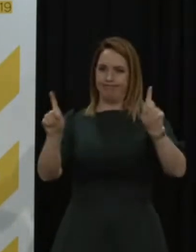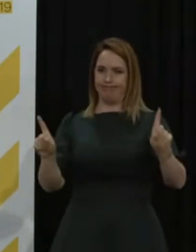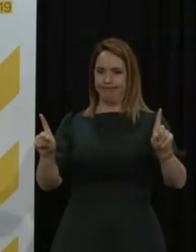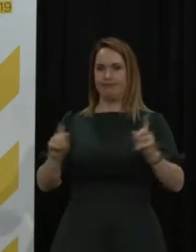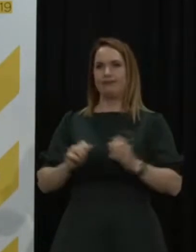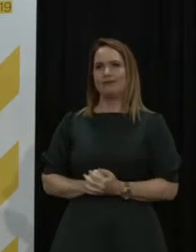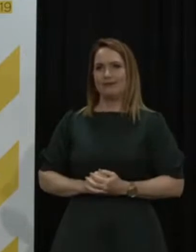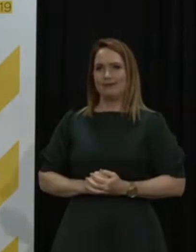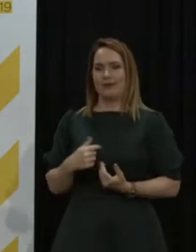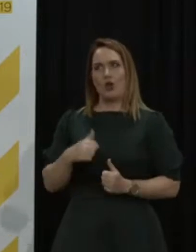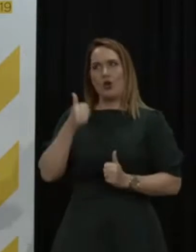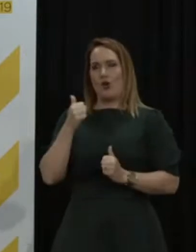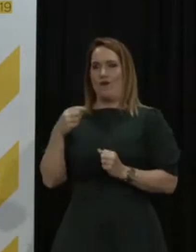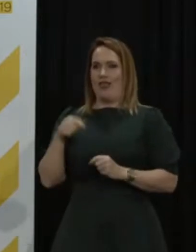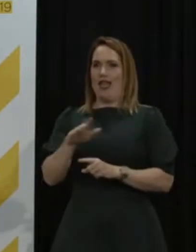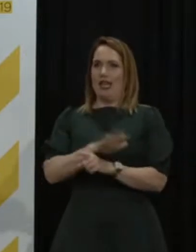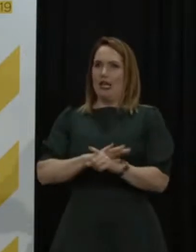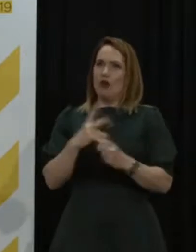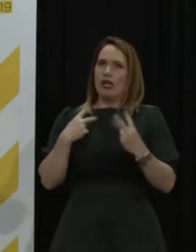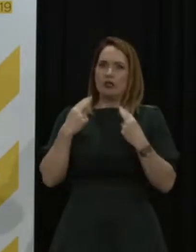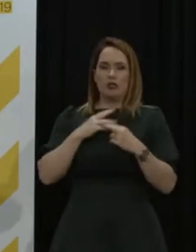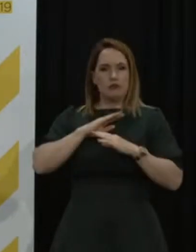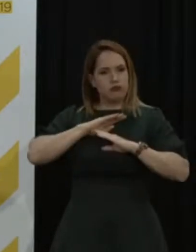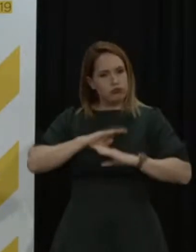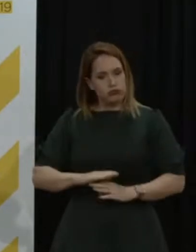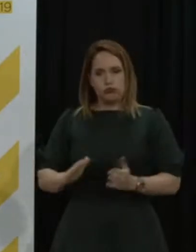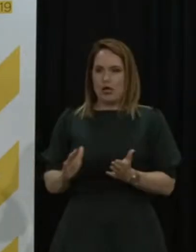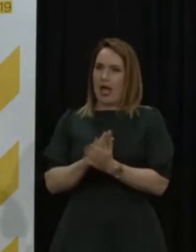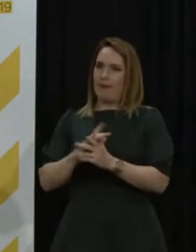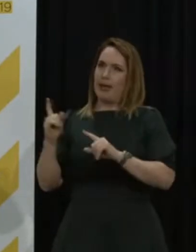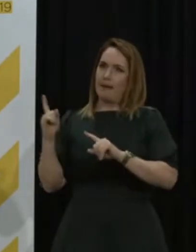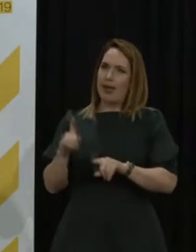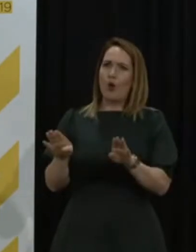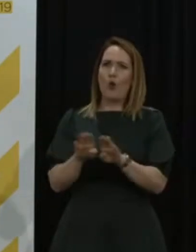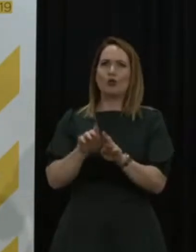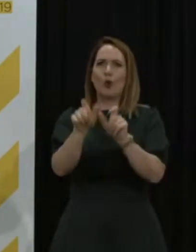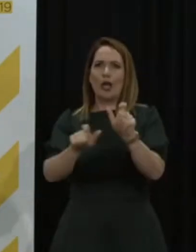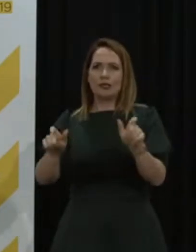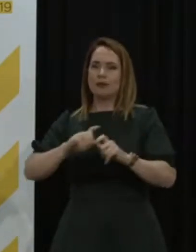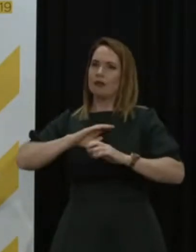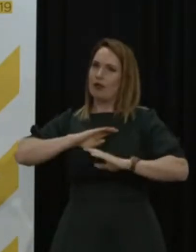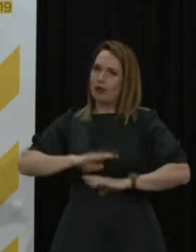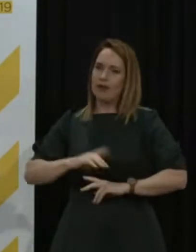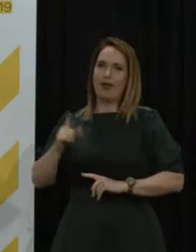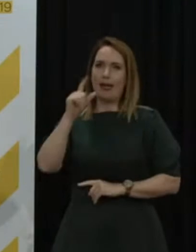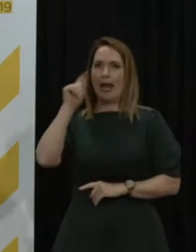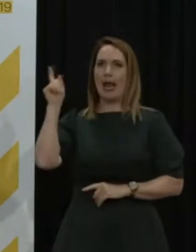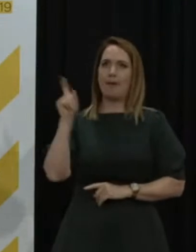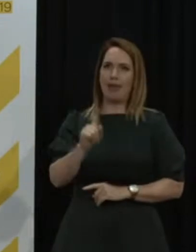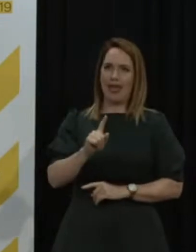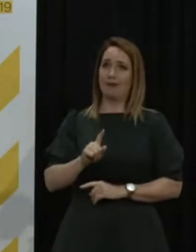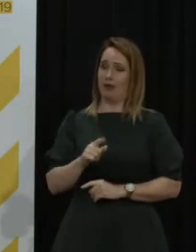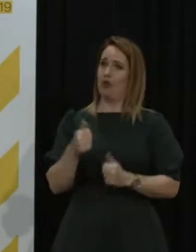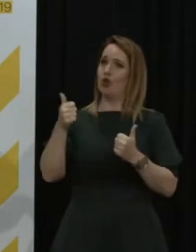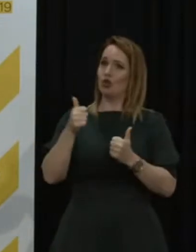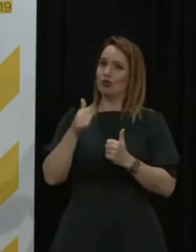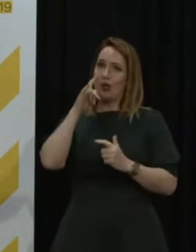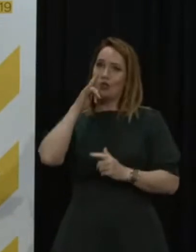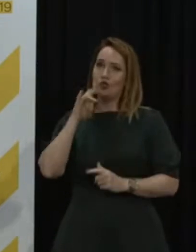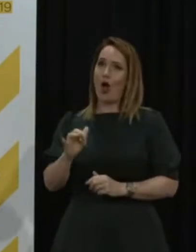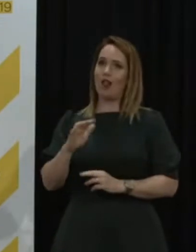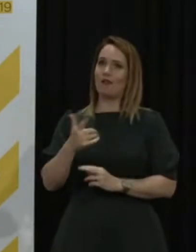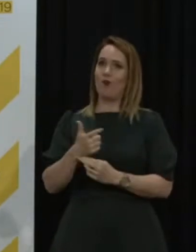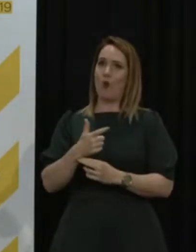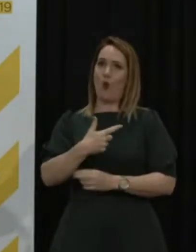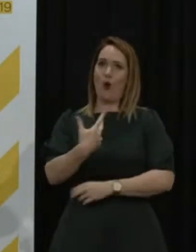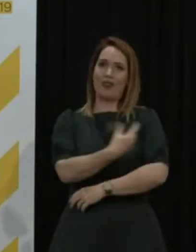will offer some relief for the sector and customers. Most importantly, it offers us a decent trial of the vaccine pass in advance of that